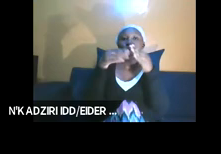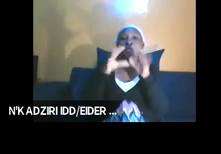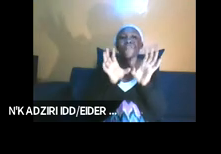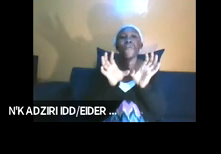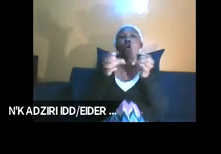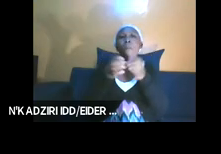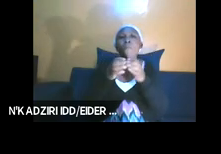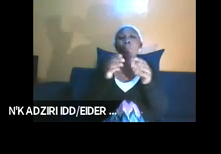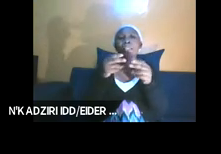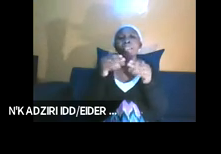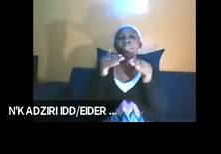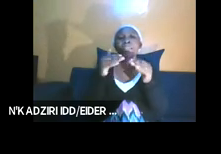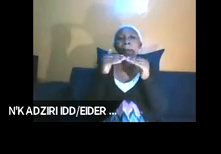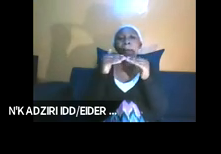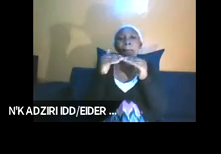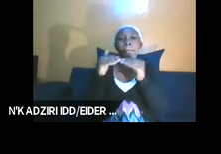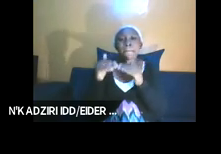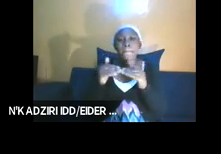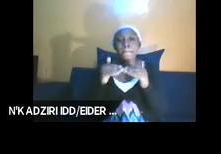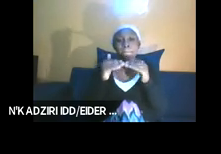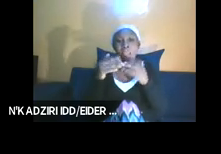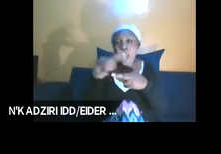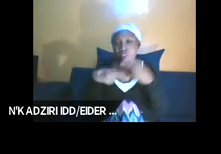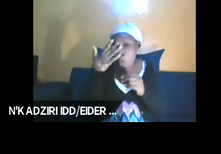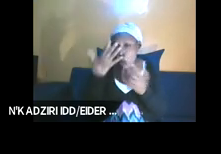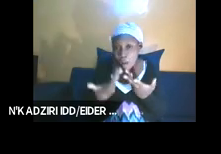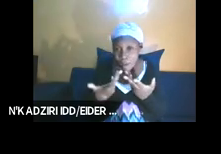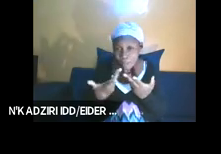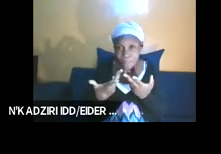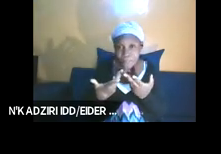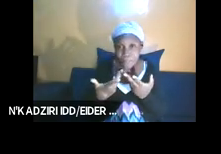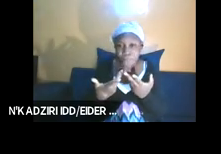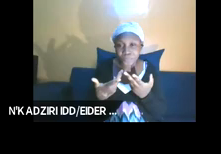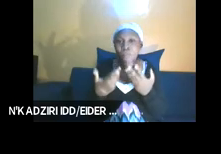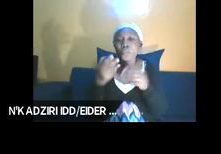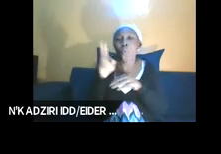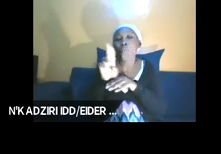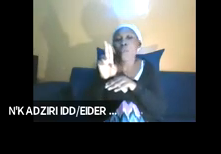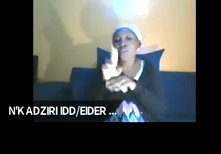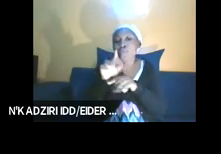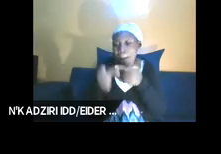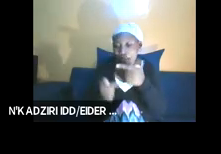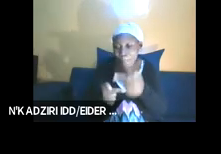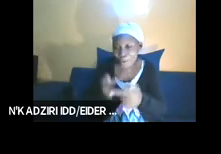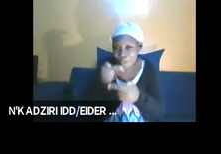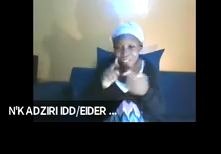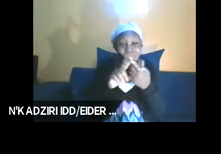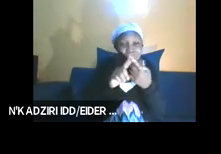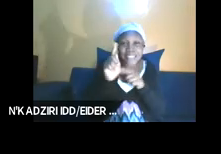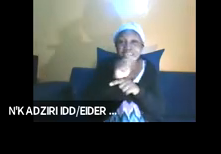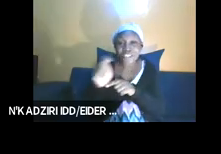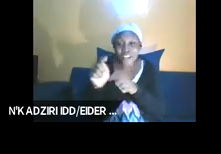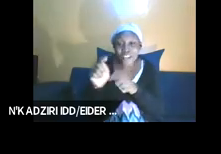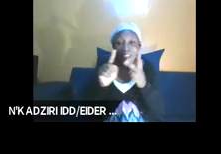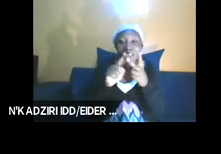is very much linked to using this process as a training, and so also learning together